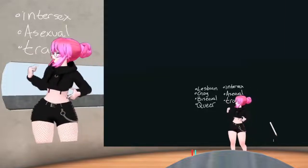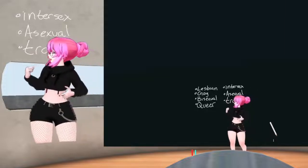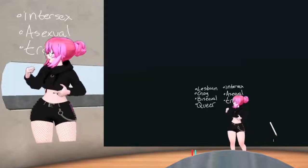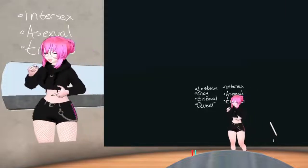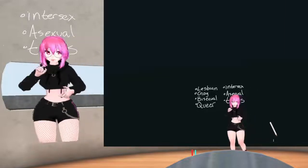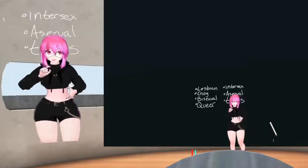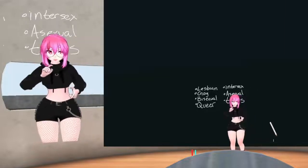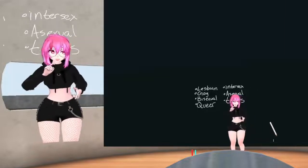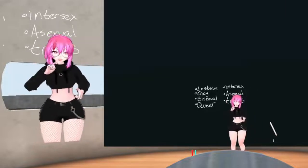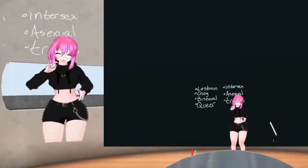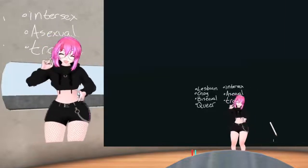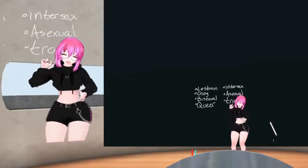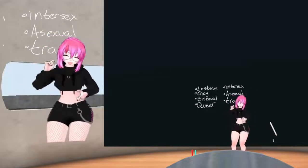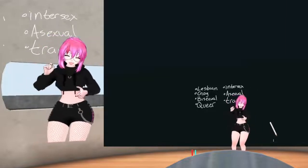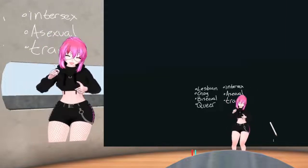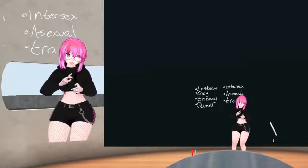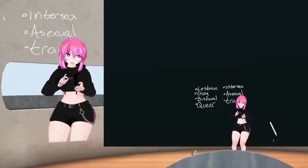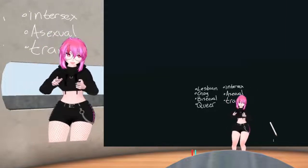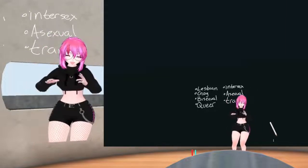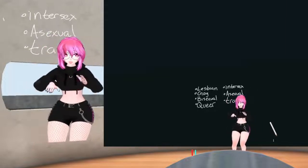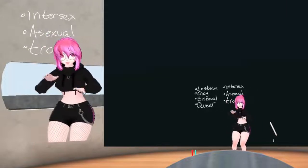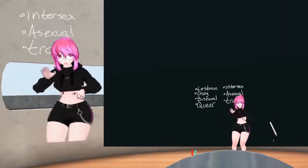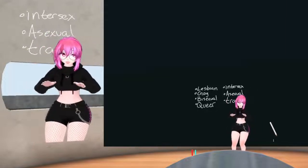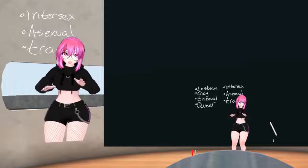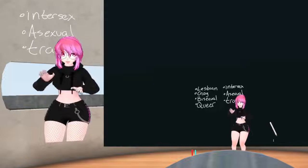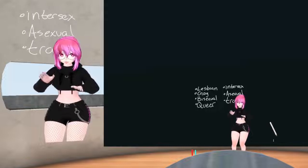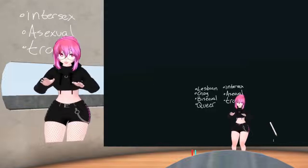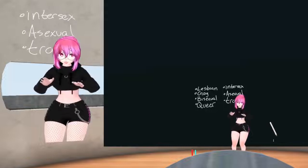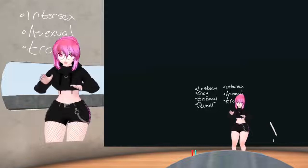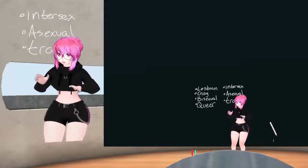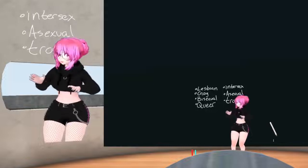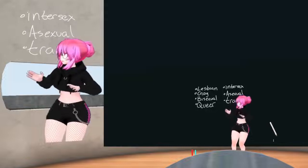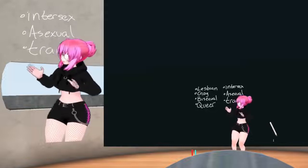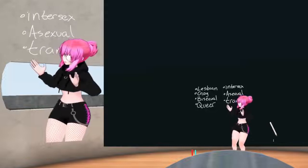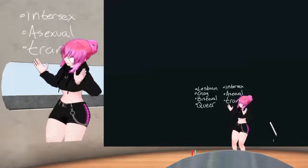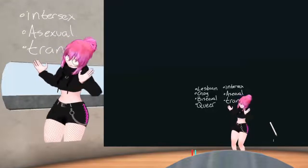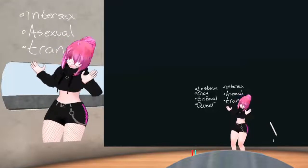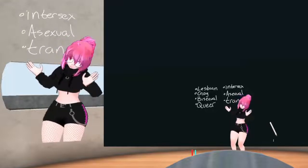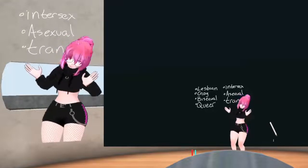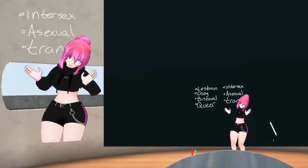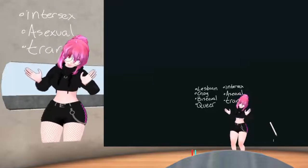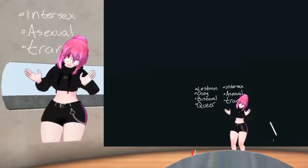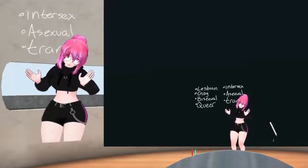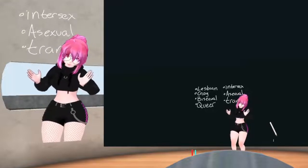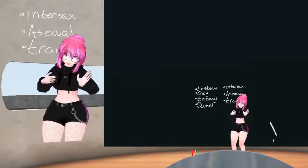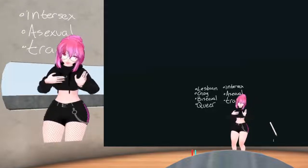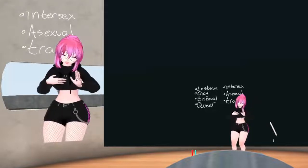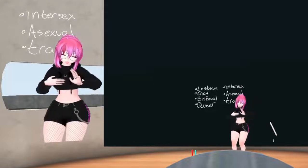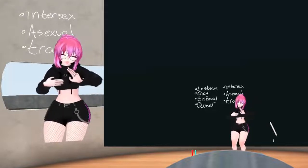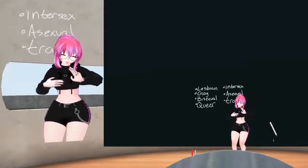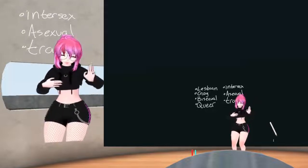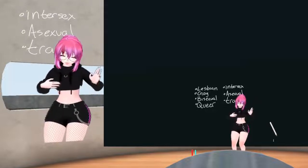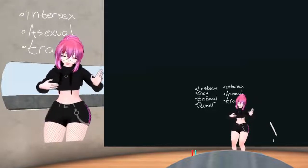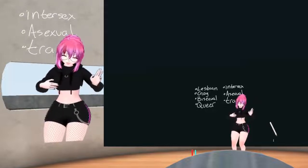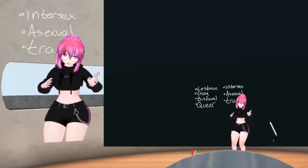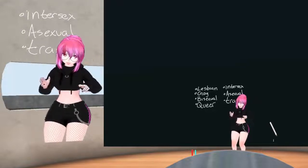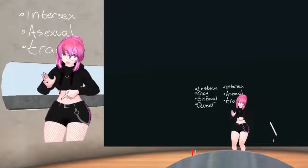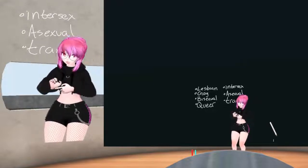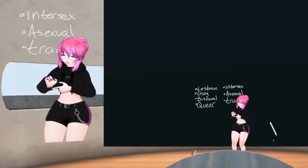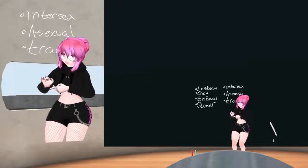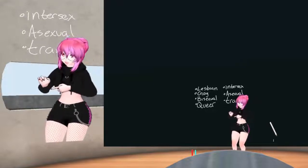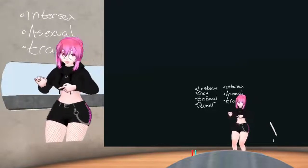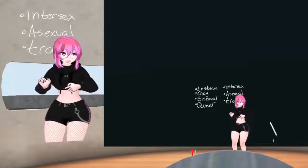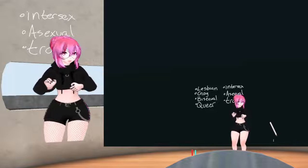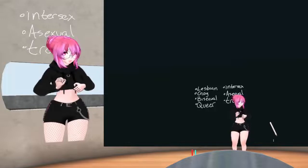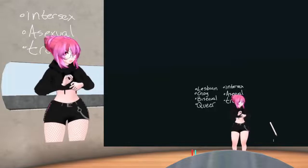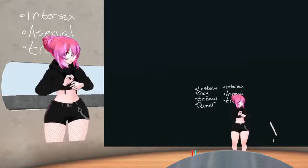I don't use the X on the cheek for sex, I kind of think it looks a bit off, but it's totally up to you. It might just be a West Coast thing. I don't